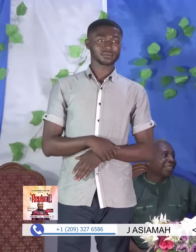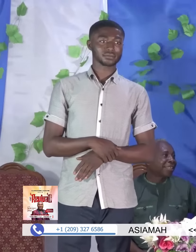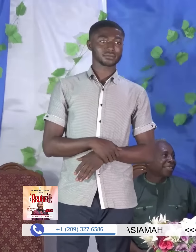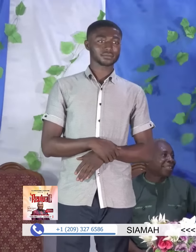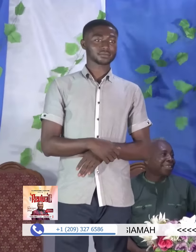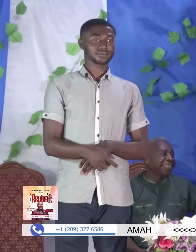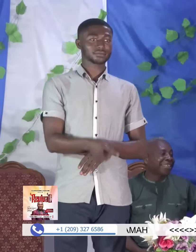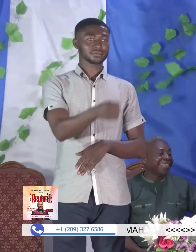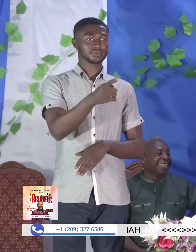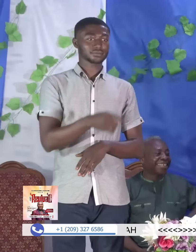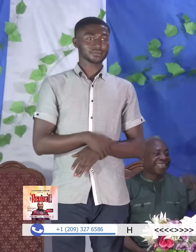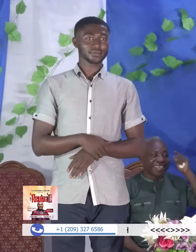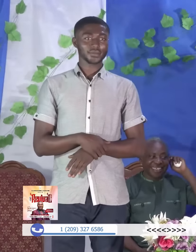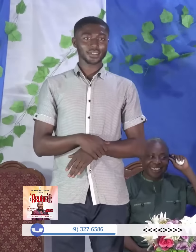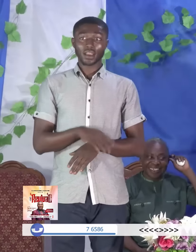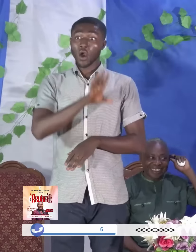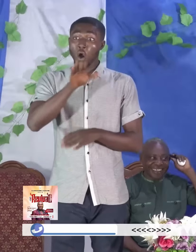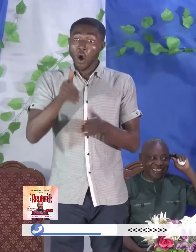She.